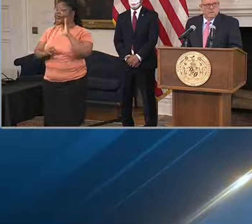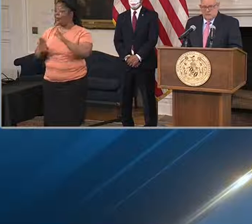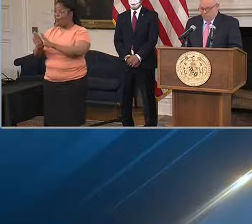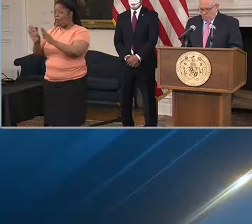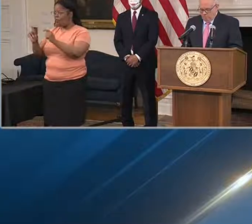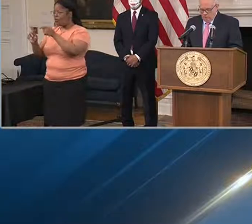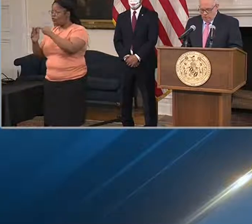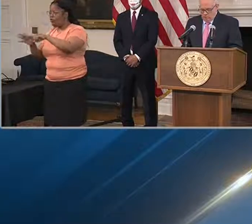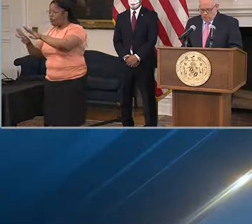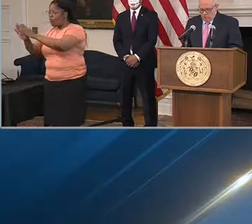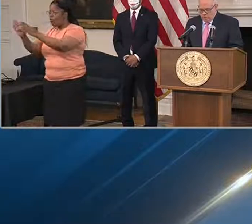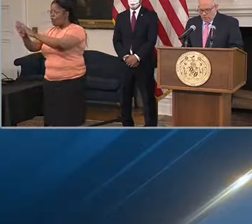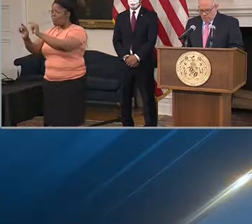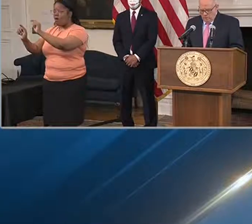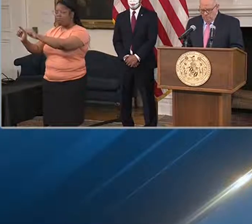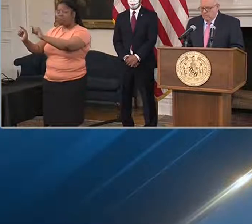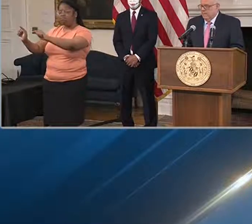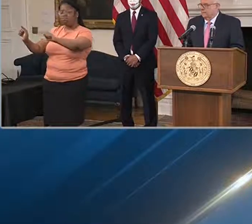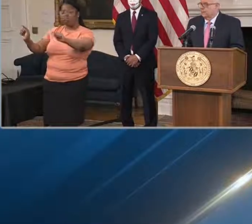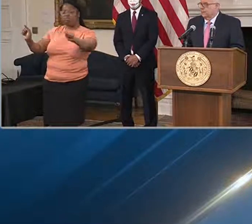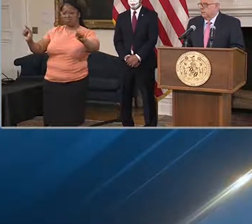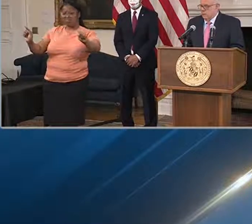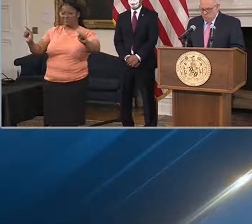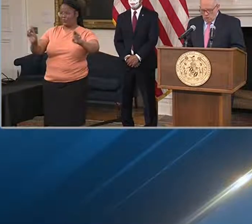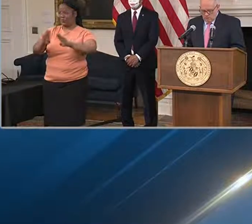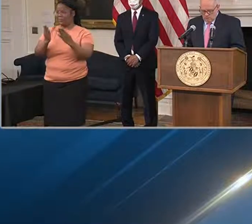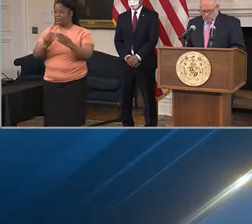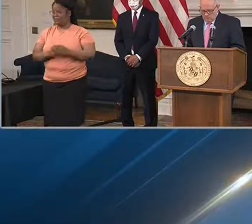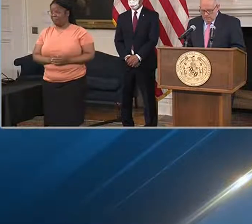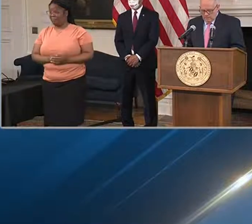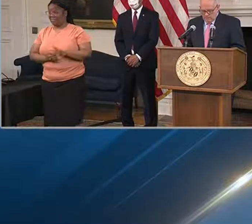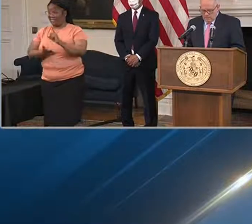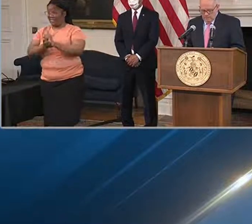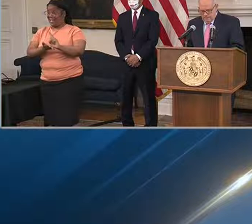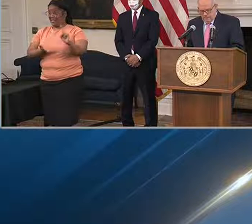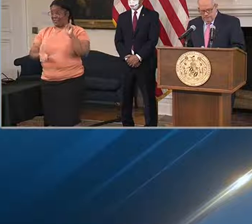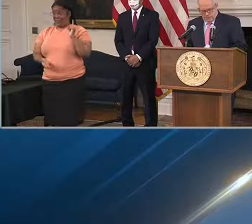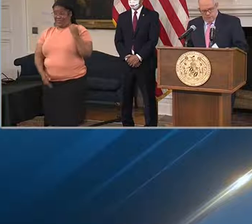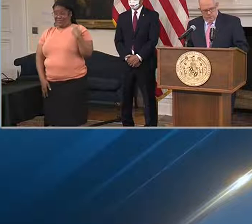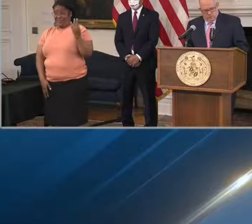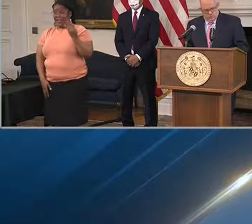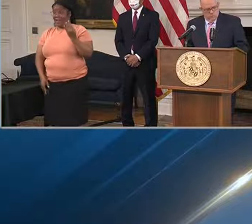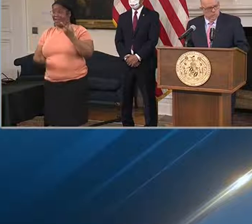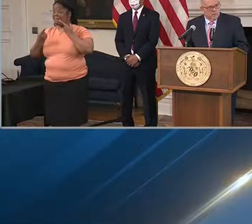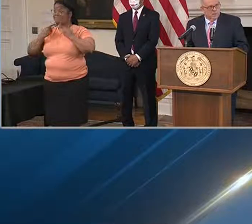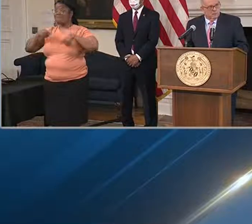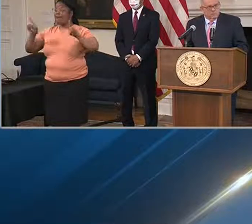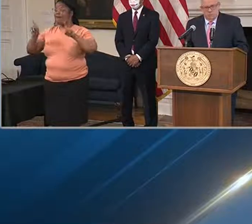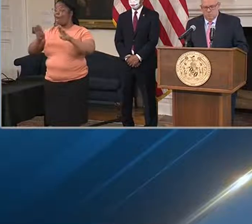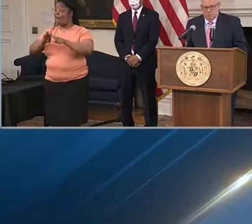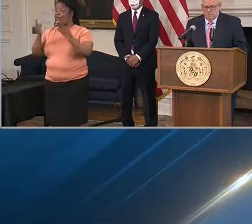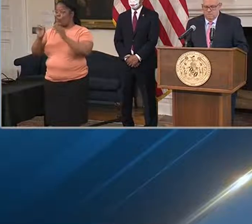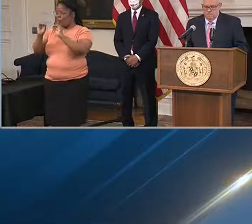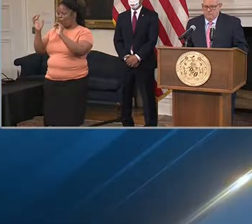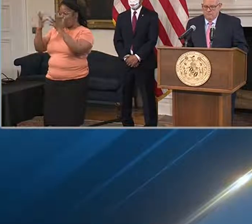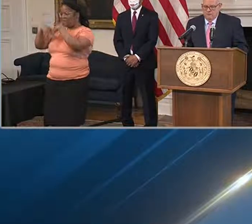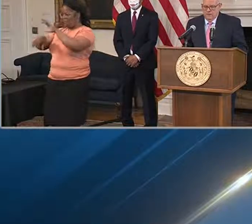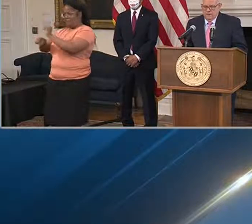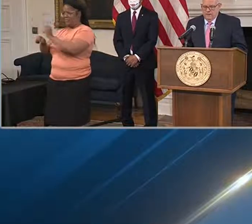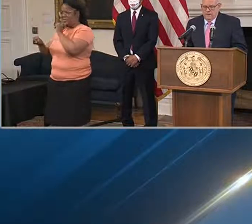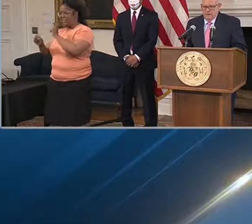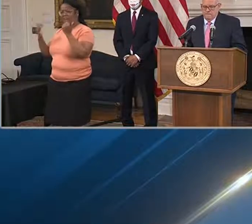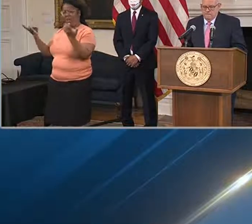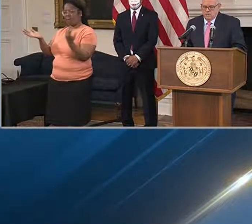launched our first no appointment necessary walk-up line at the Eastern Shore site in Salisbury.